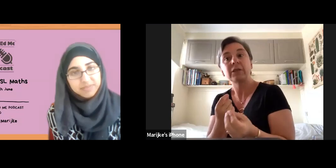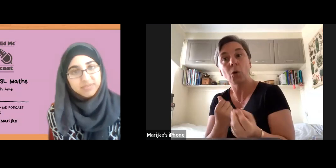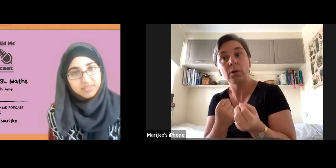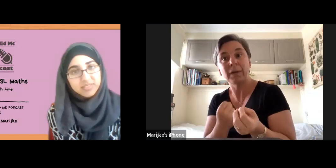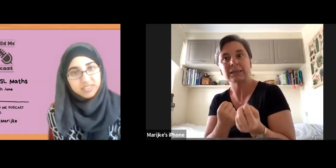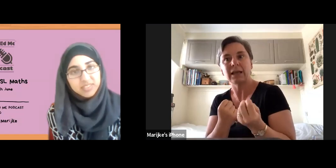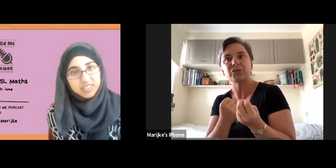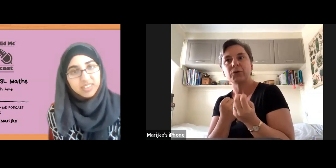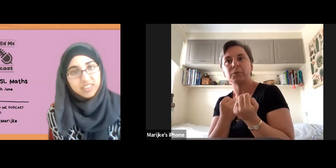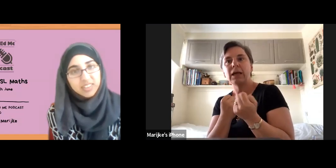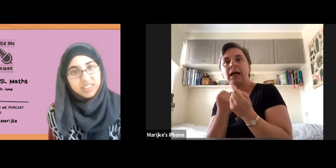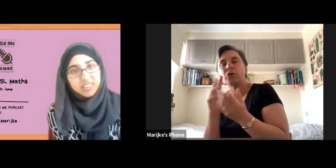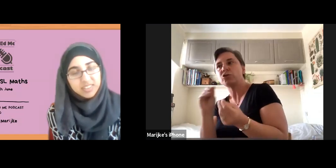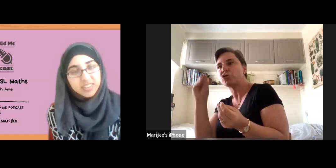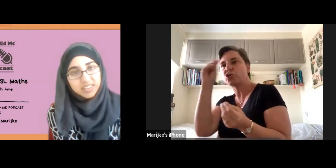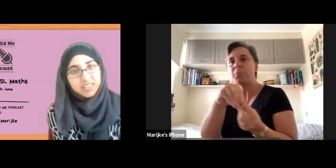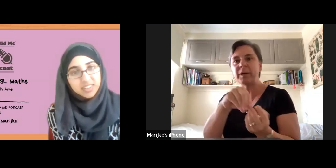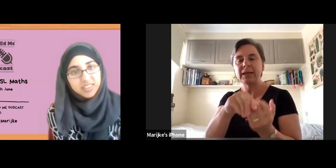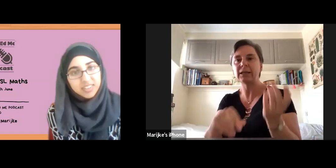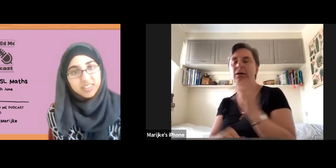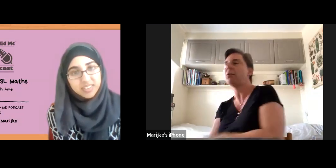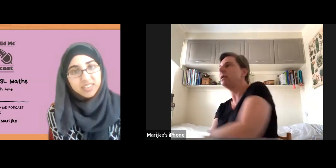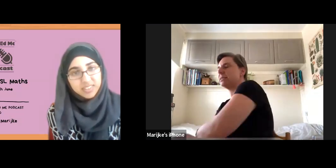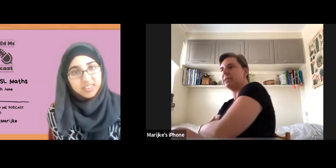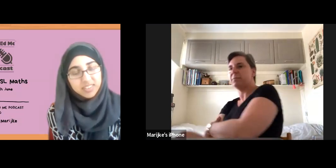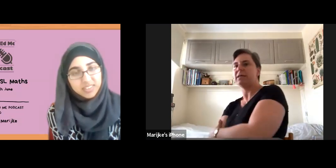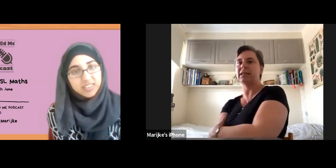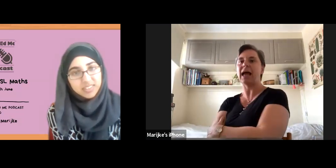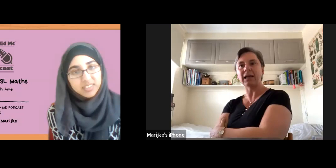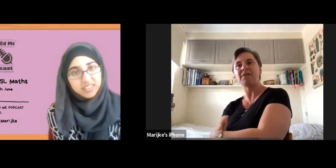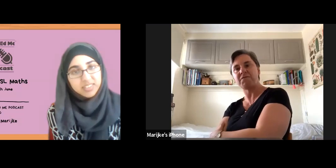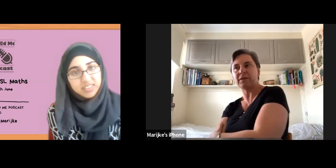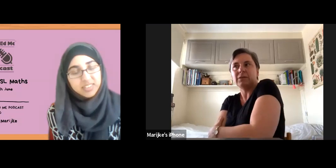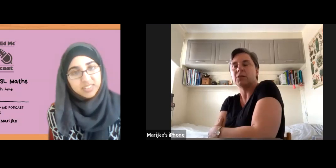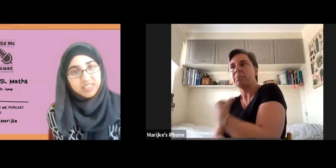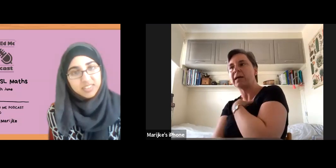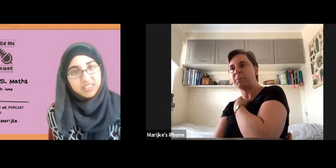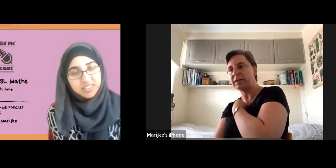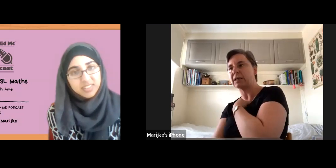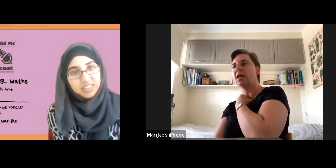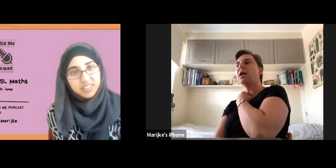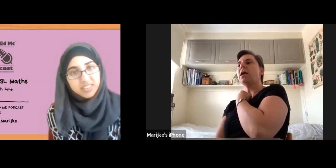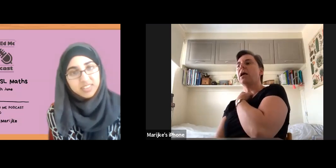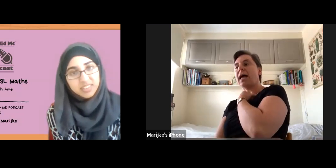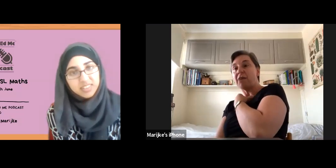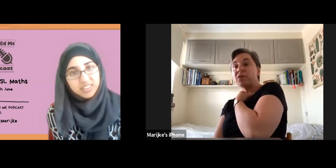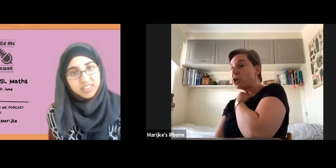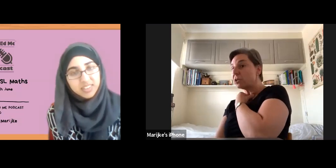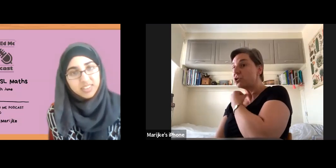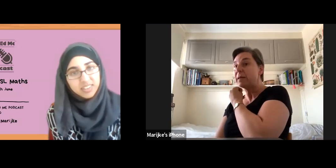normal maths classroom, and you can just jump in, and it's amazing. And you know, in my opinion, every child should be able to have